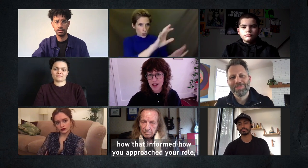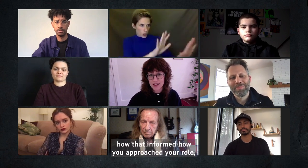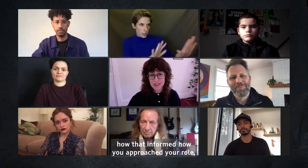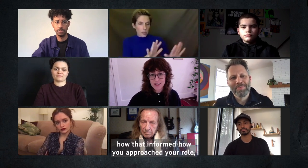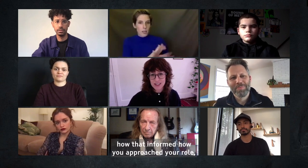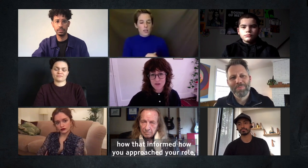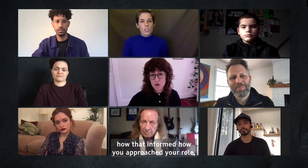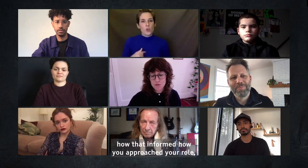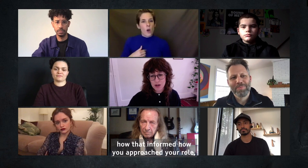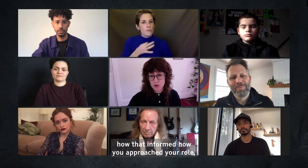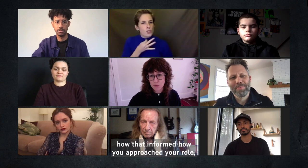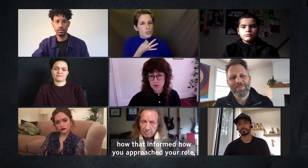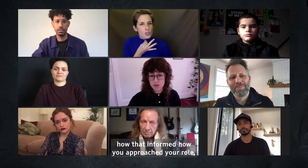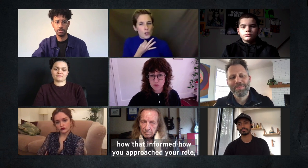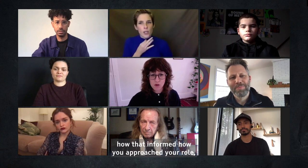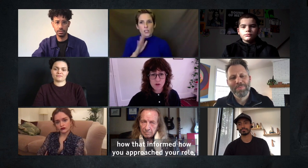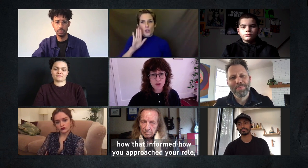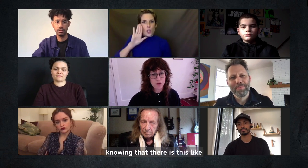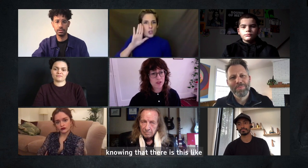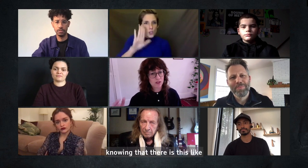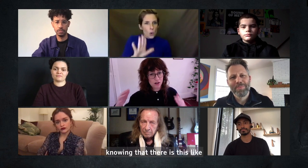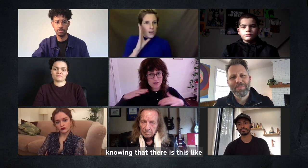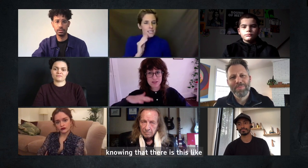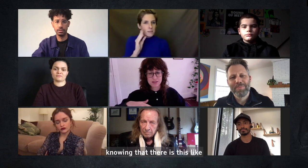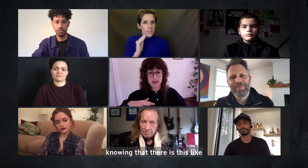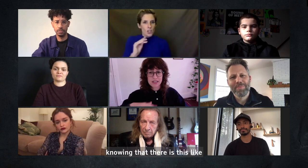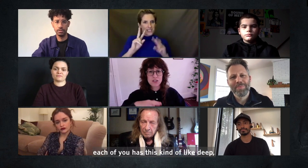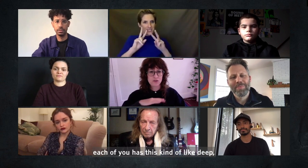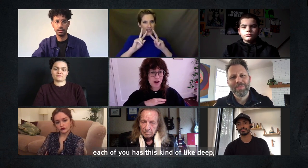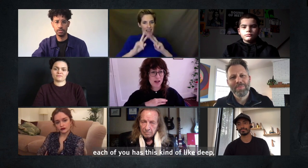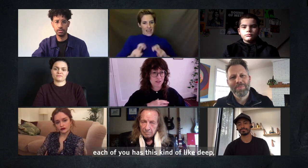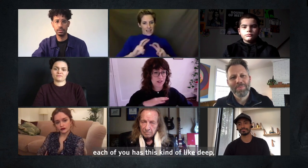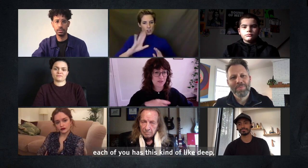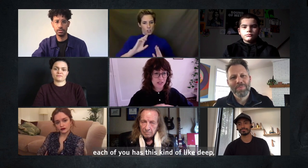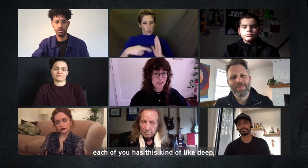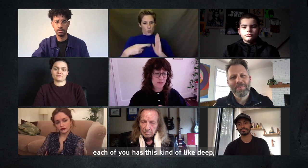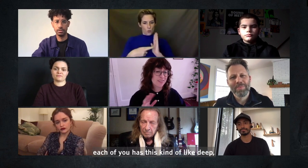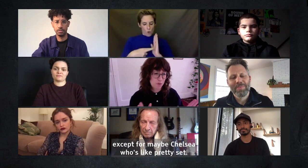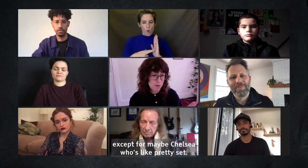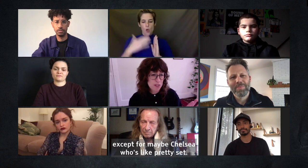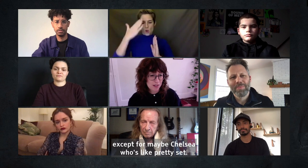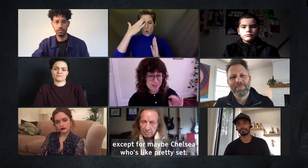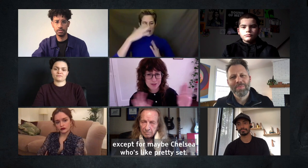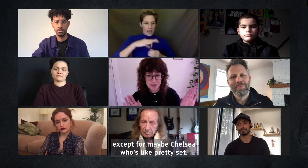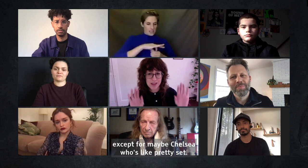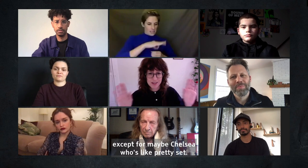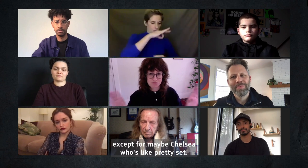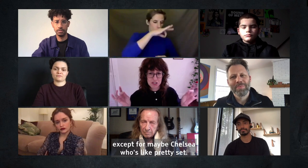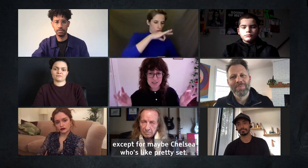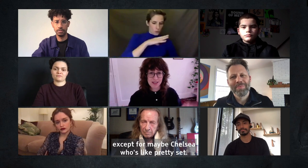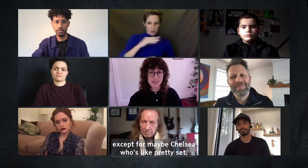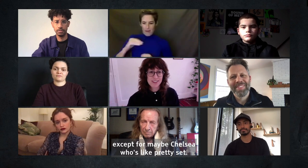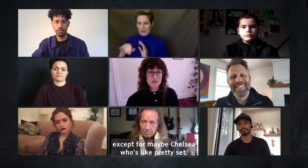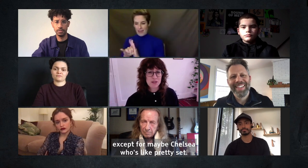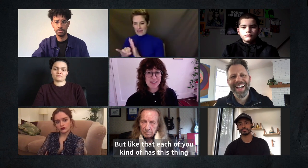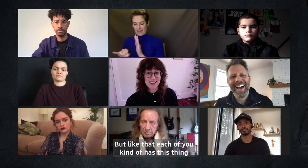how that informed how you approached your role, knowing that there is this, like, each of you has this kind of like deep, except for maybe Chelsea, who's like